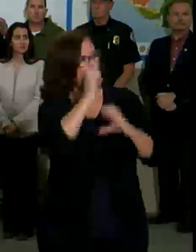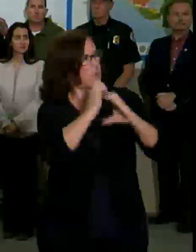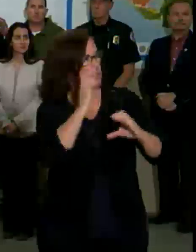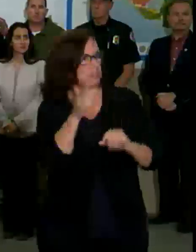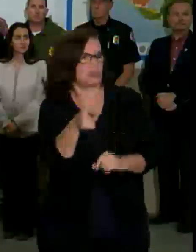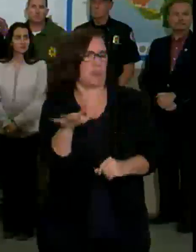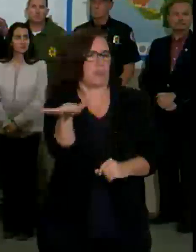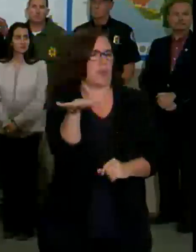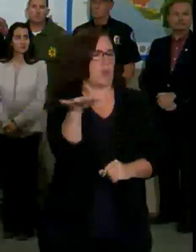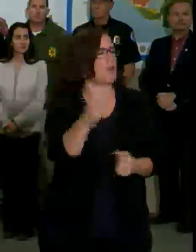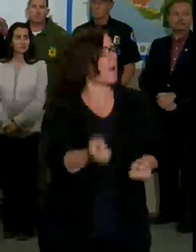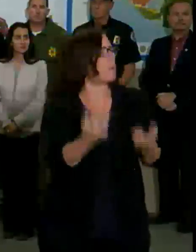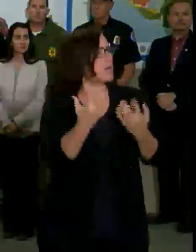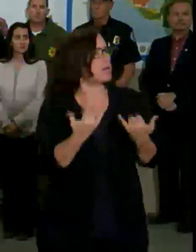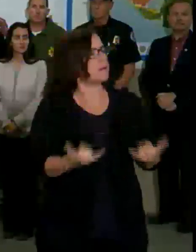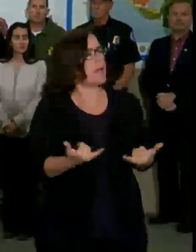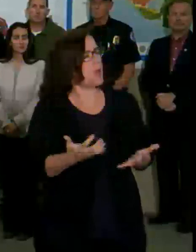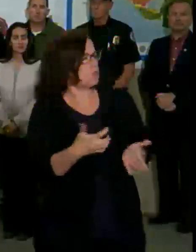now? Rough number?